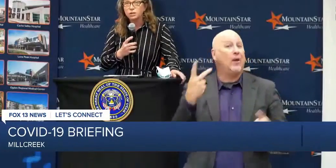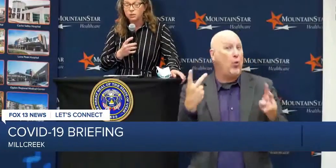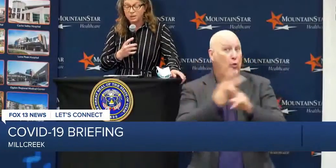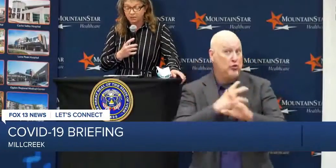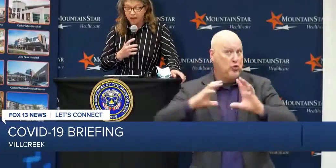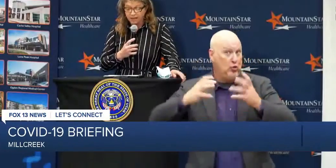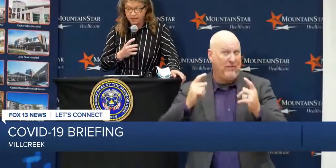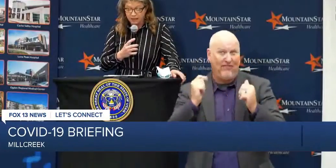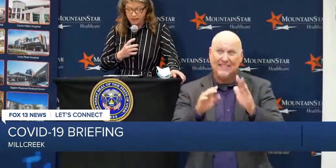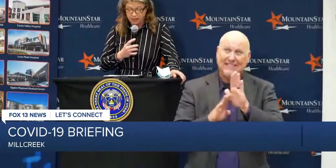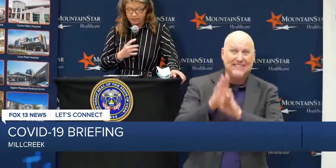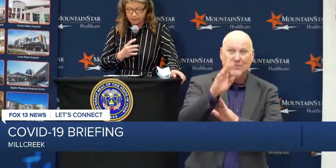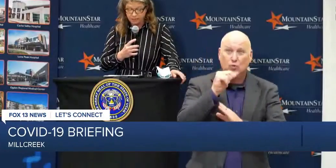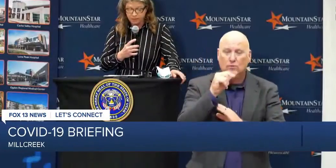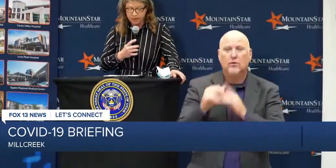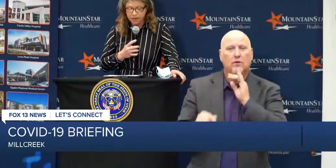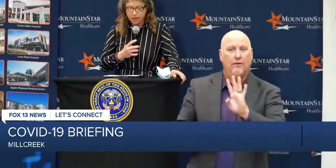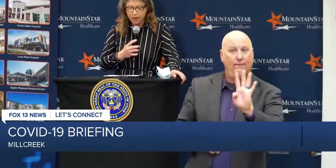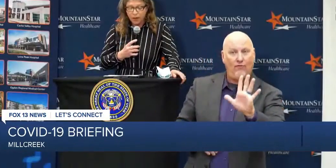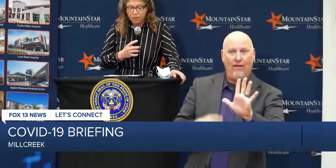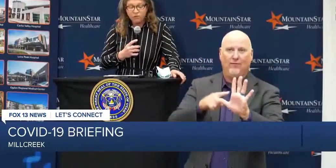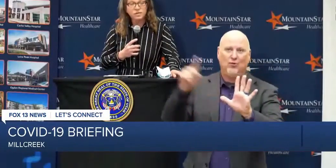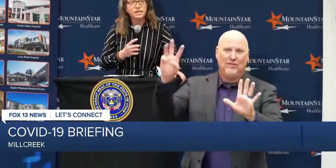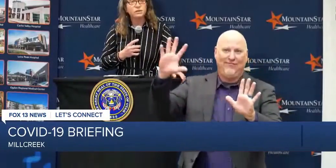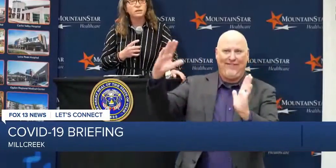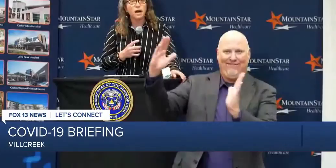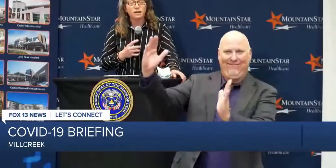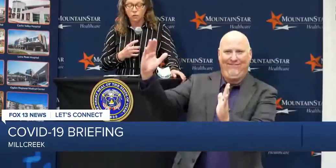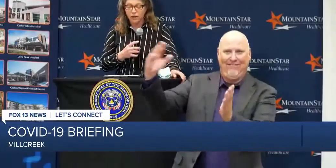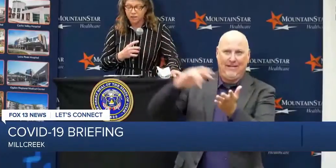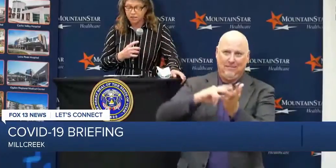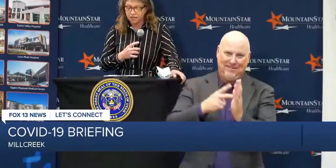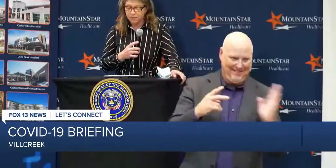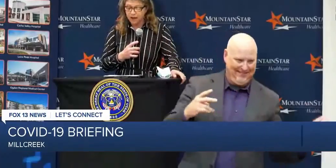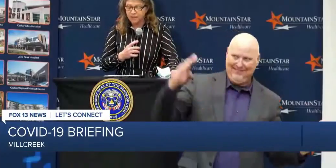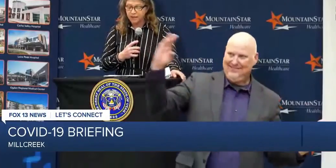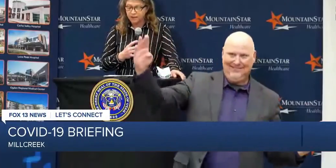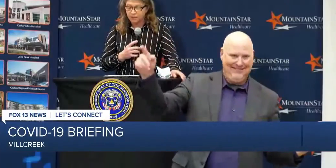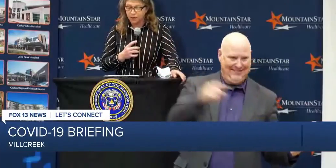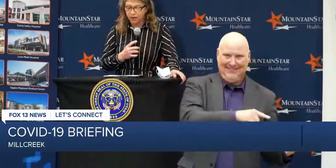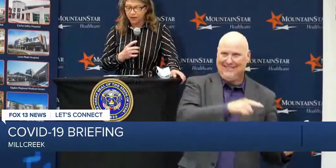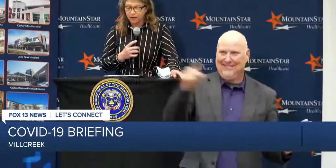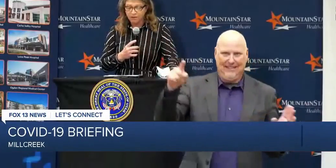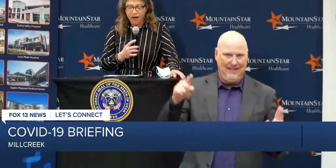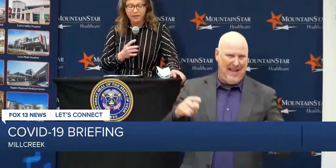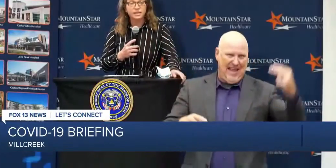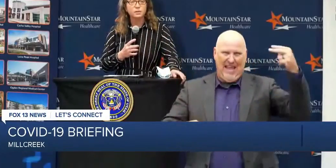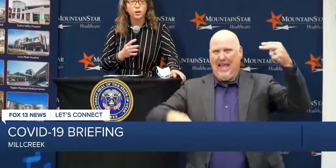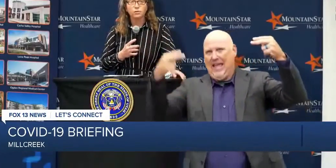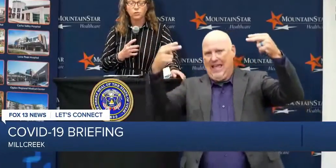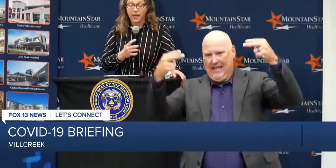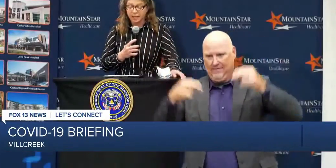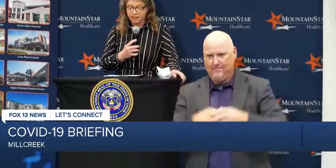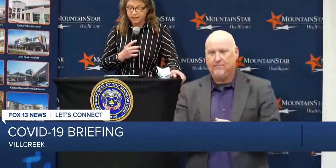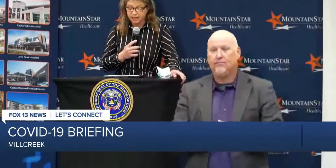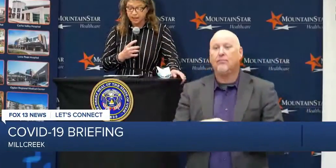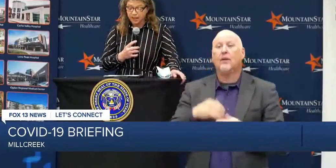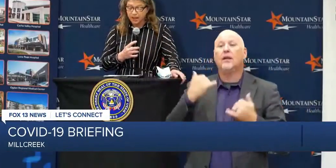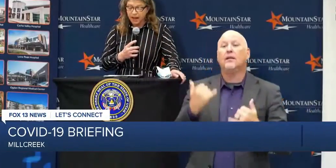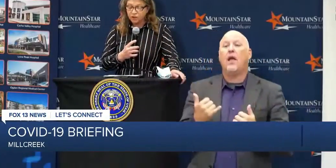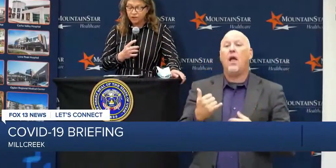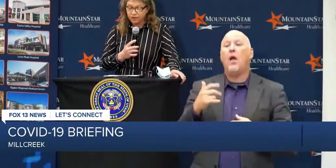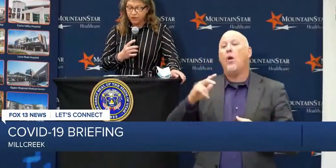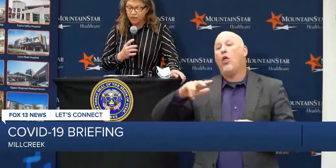are eligible to be vaccinated. We've received a lot of questions about the Delta variant, vaccine breakthrough